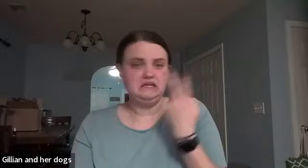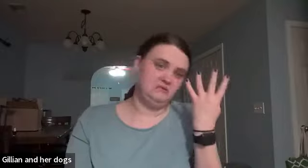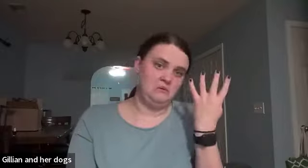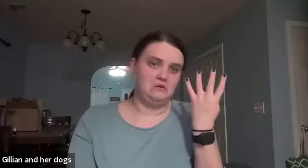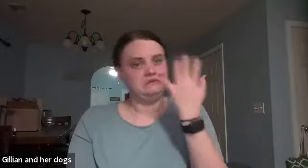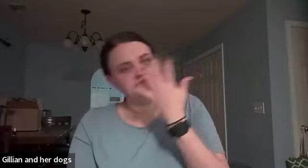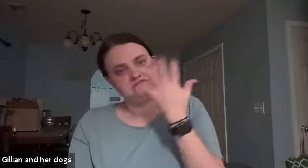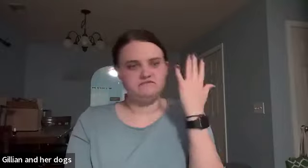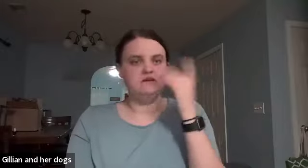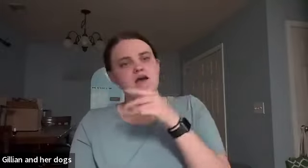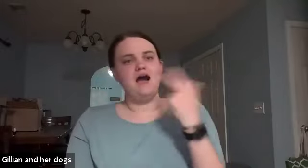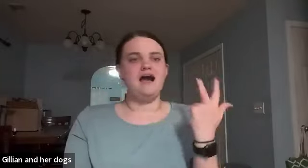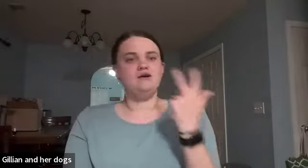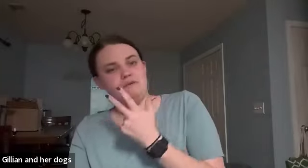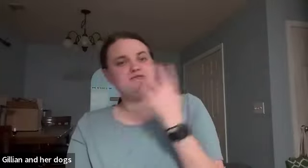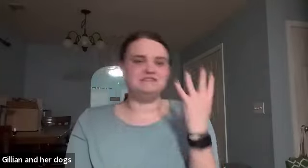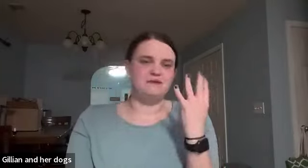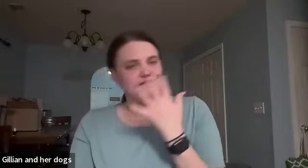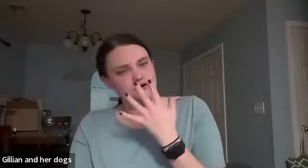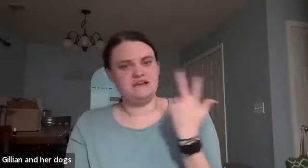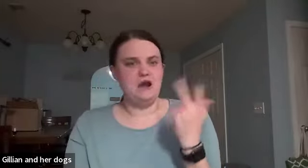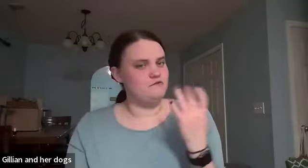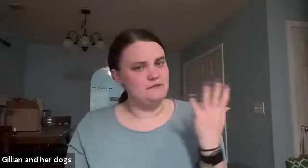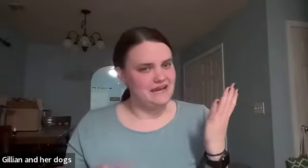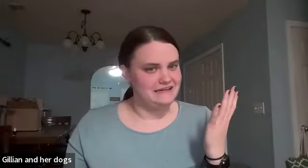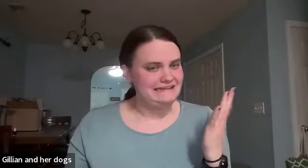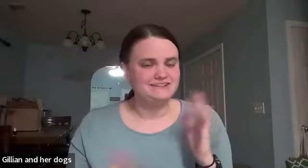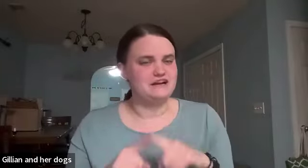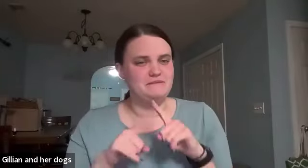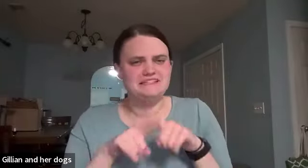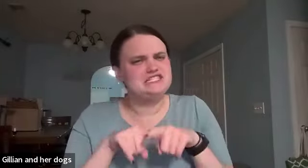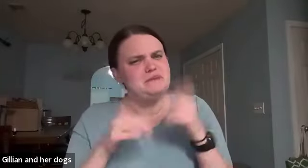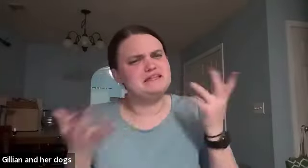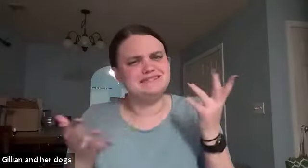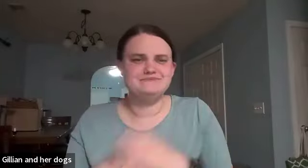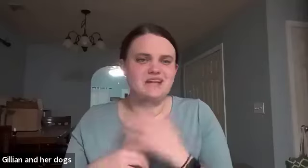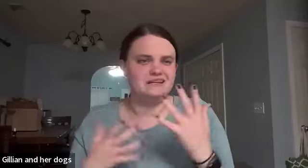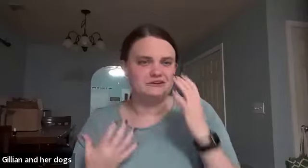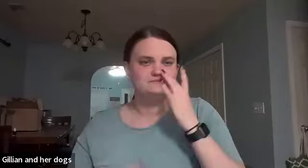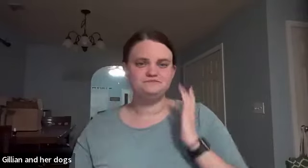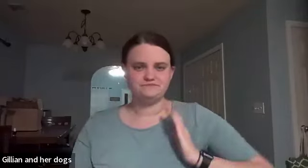3, 4. I'll go bouncing back and forth, like however many I need. Kind of like, just depends kind of deal.